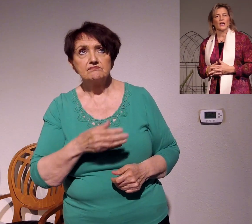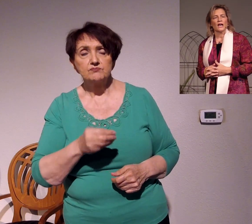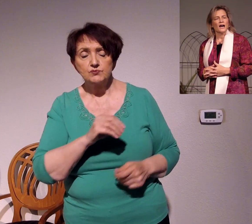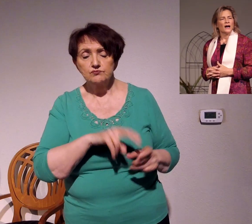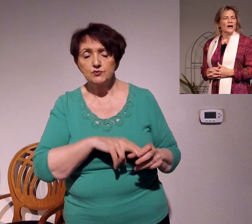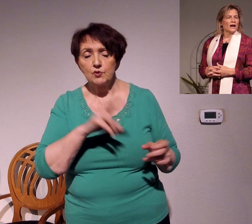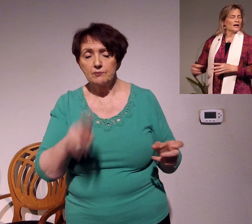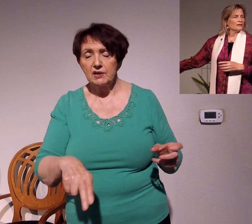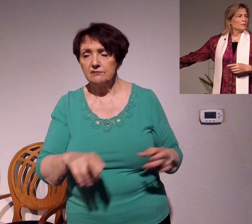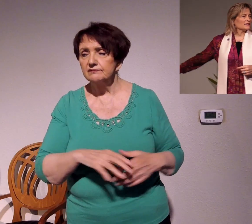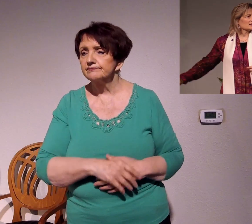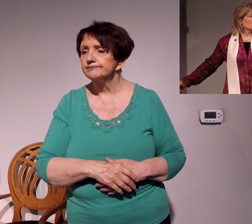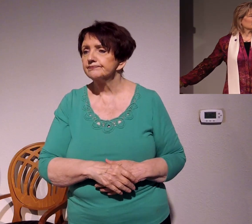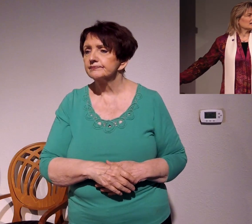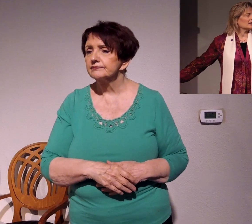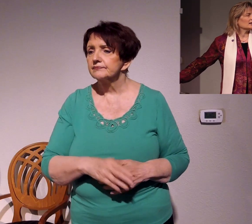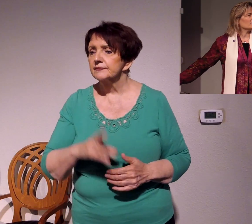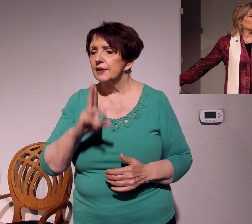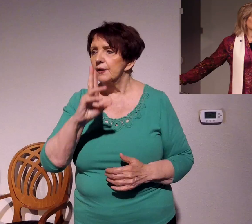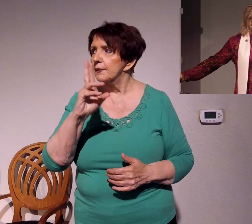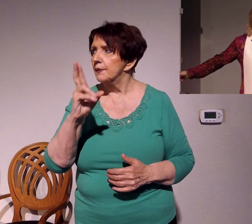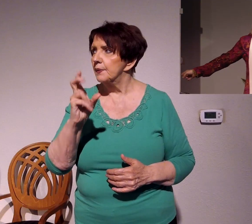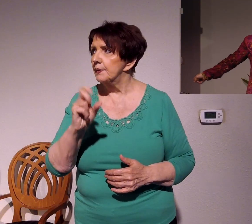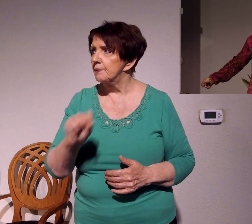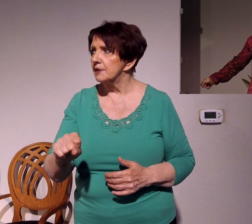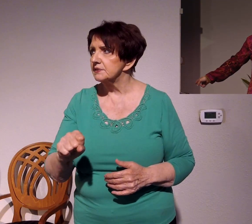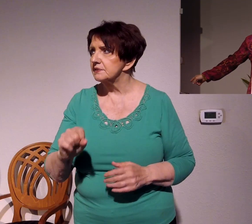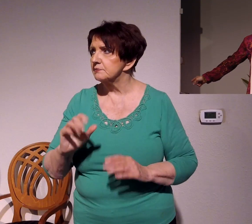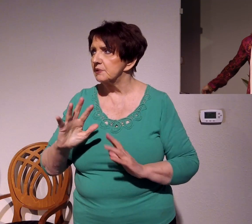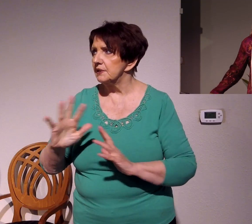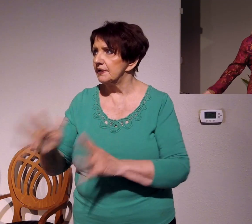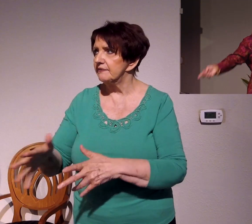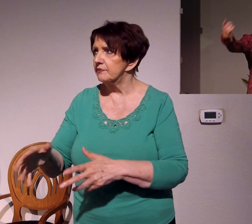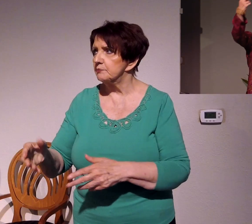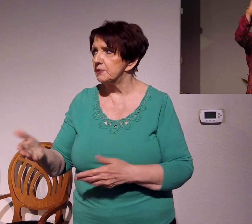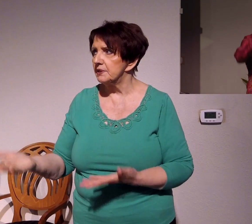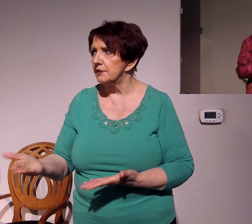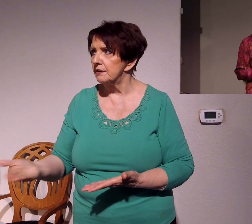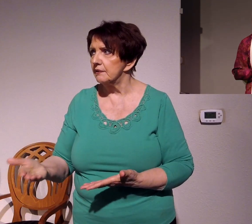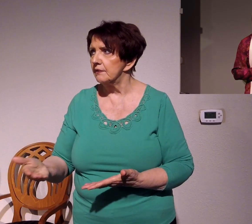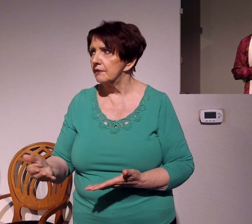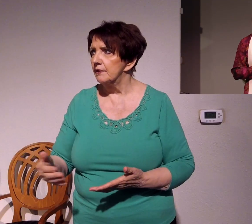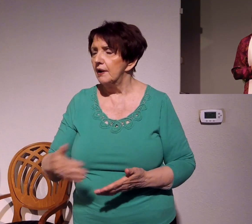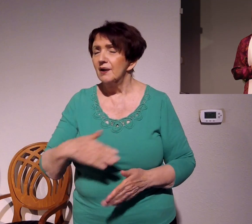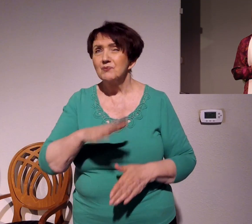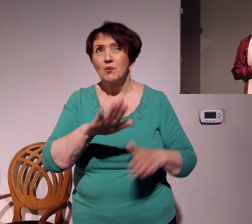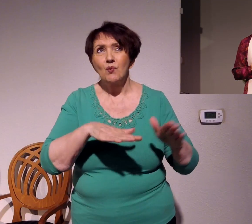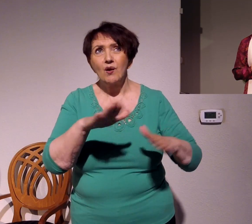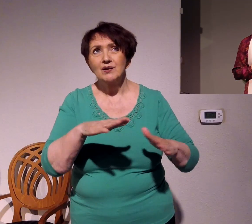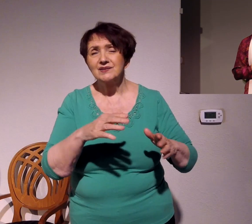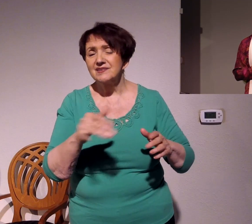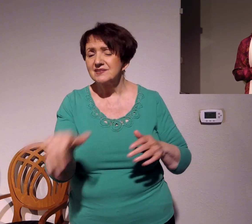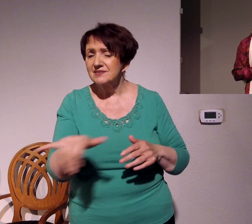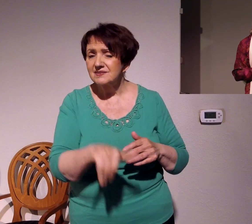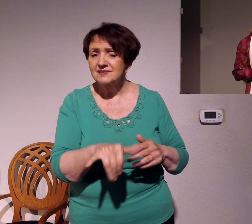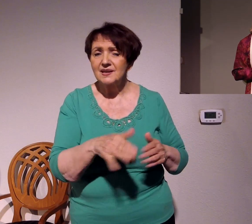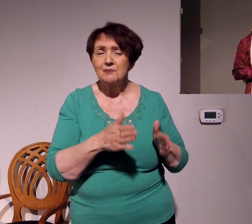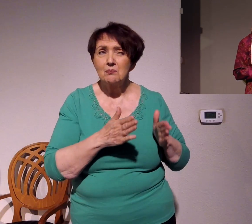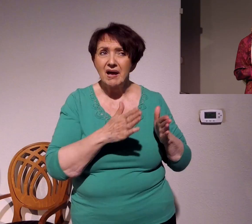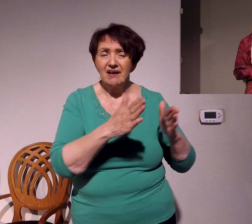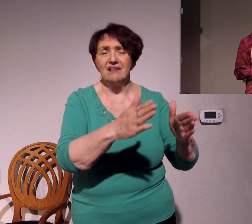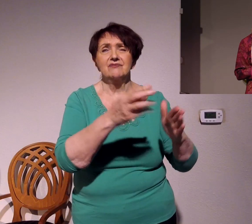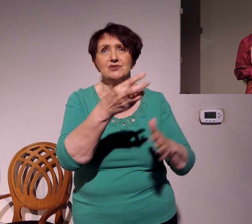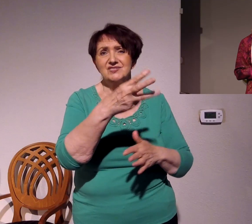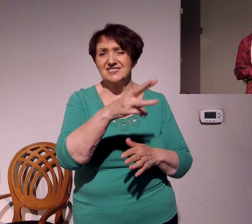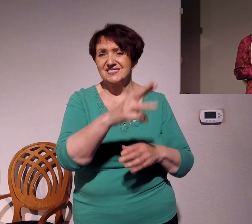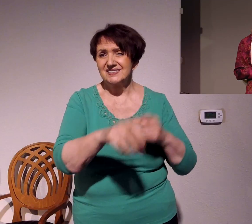what? The bus has been leaving me down here, and I've been walking up the same path for over 16 years.